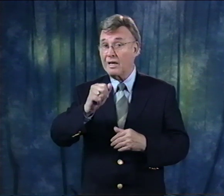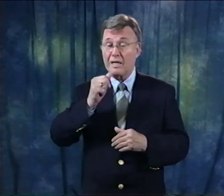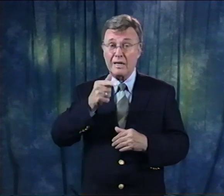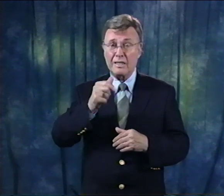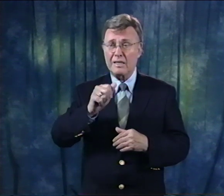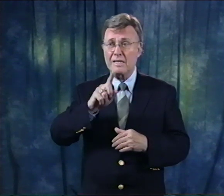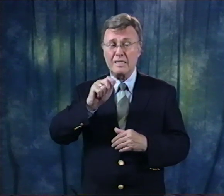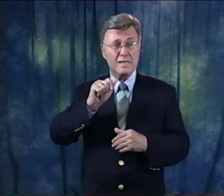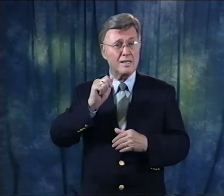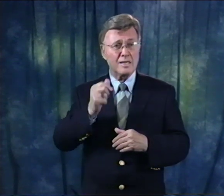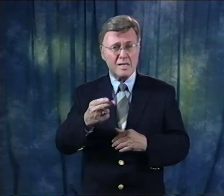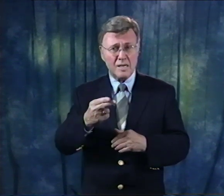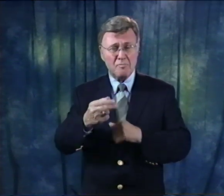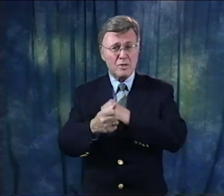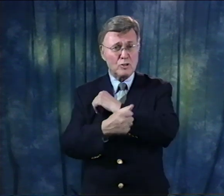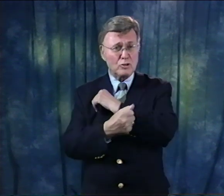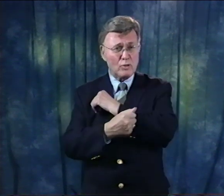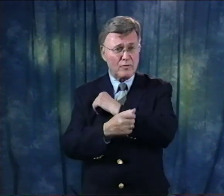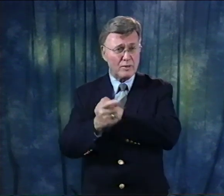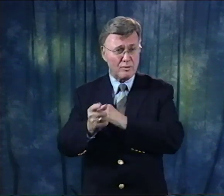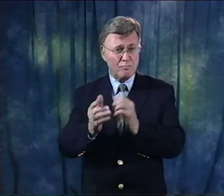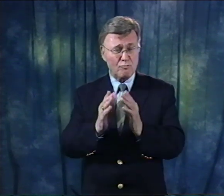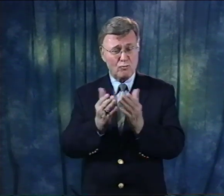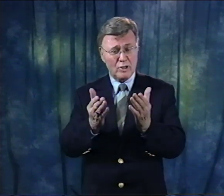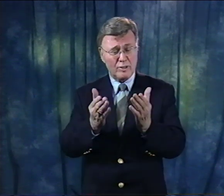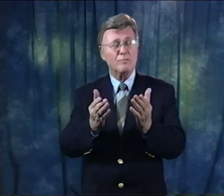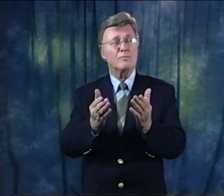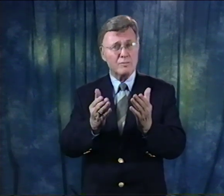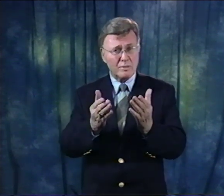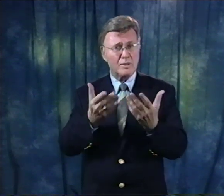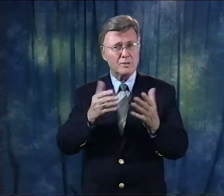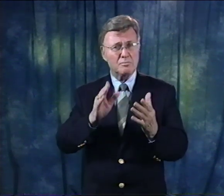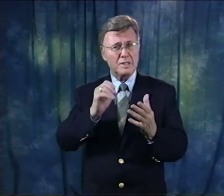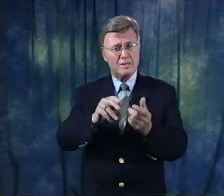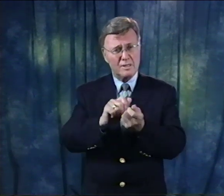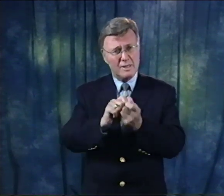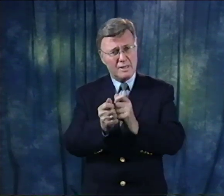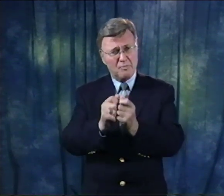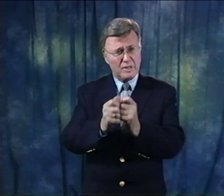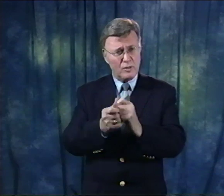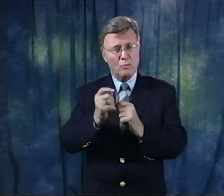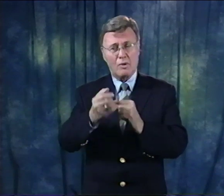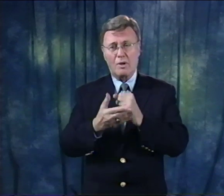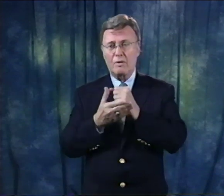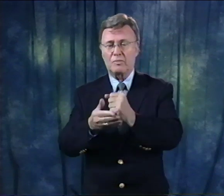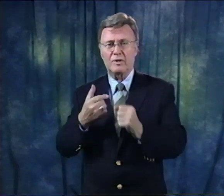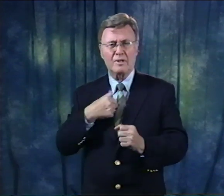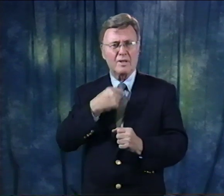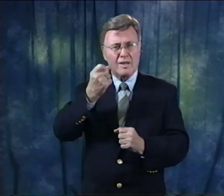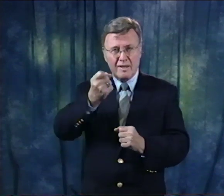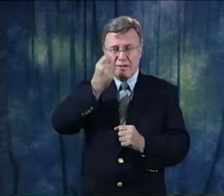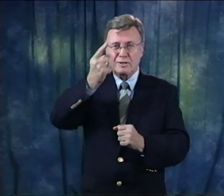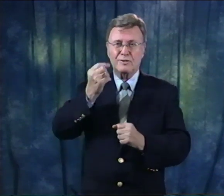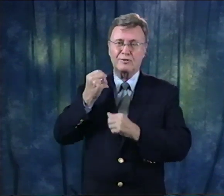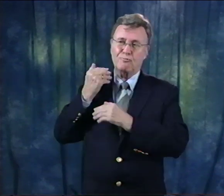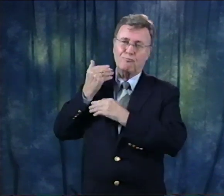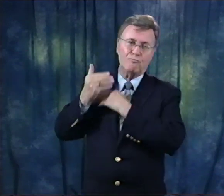This Haggadah, the Passover book, has been adapted to help us understand